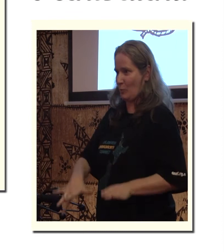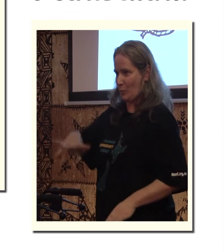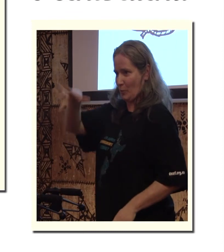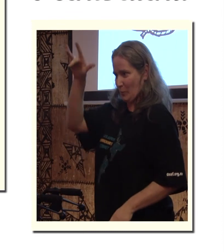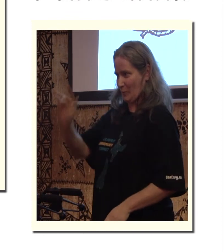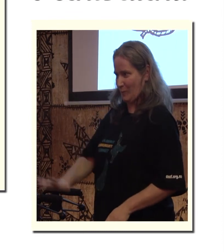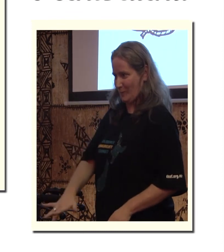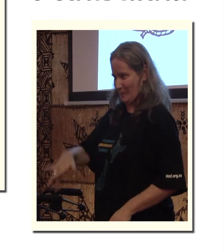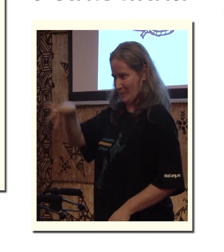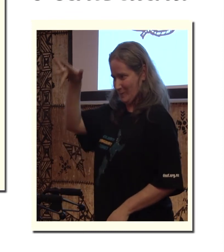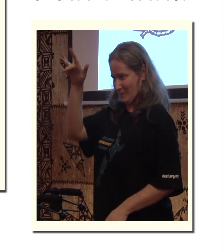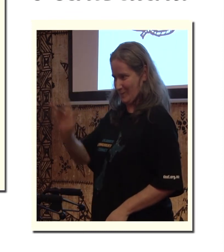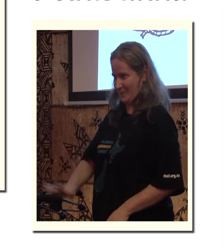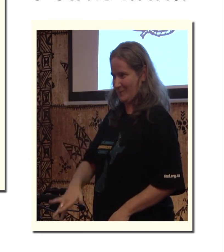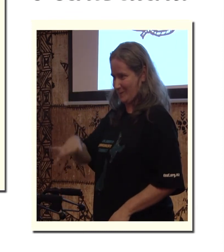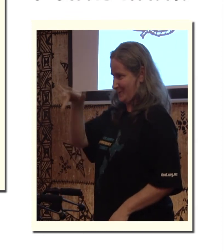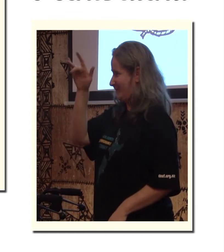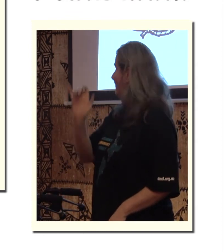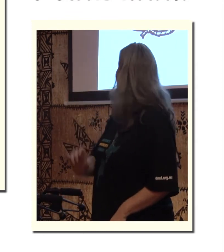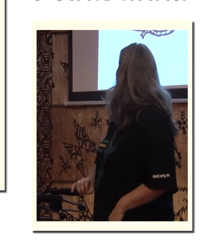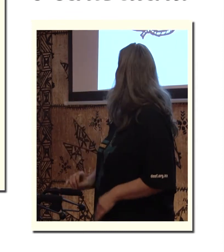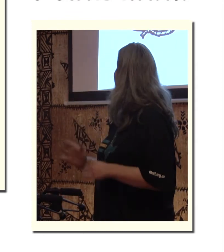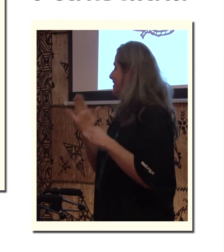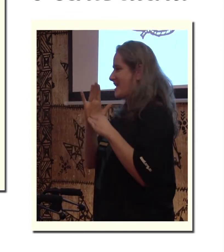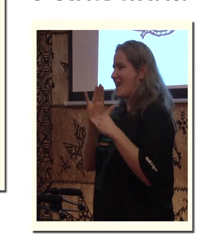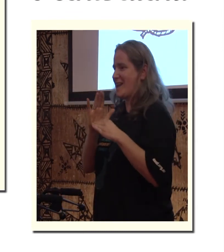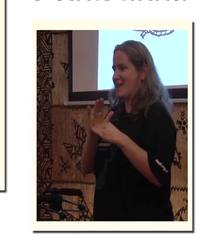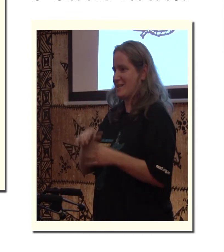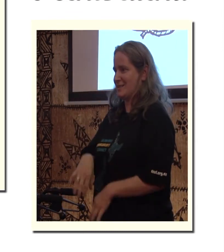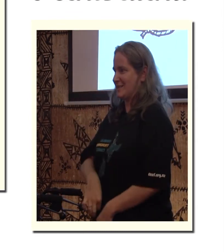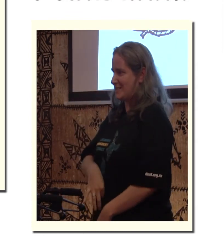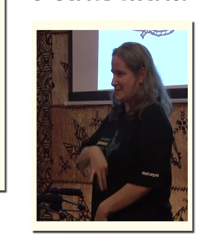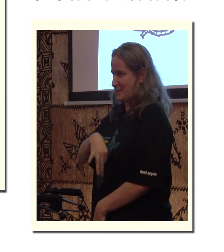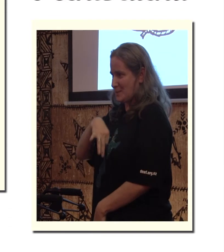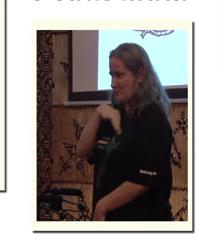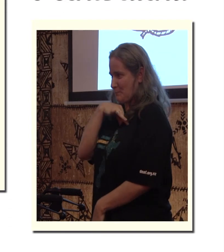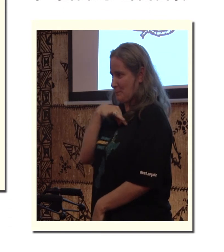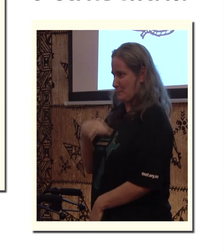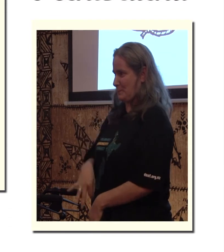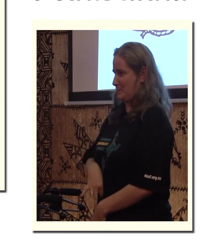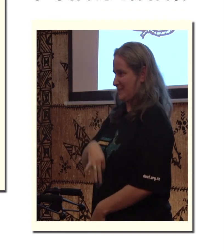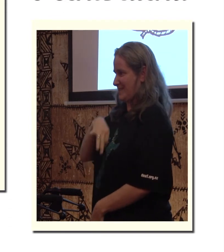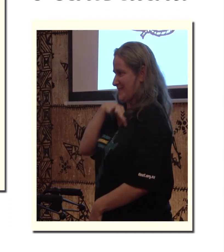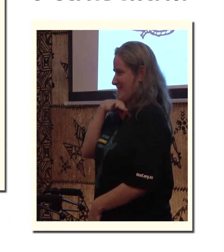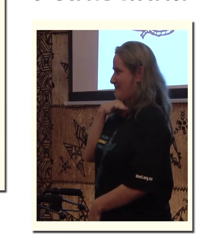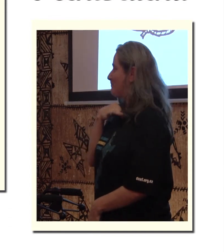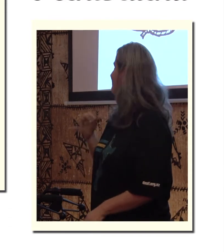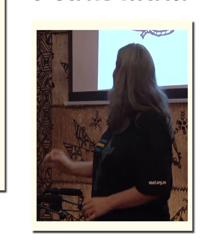Y, yo, yo, yo. Z, zip.